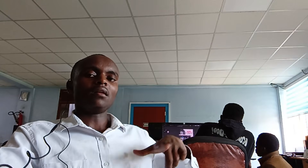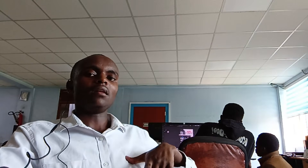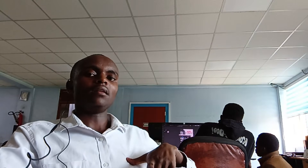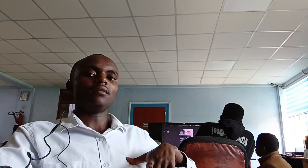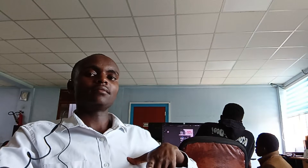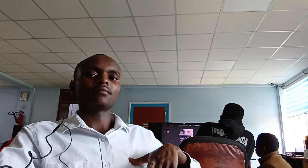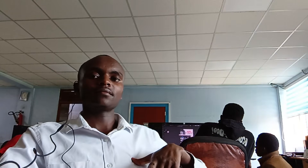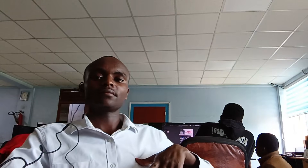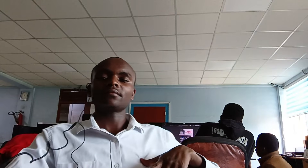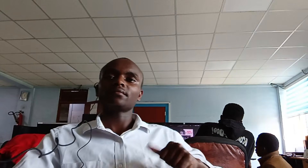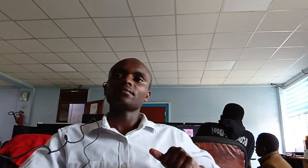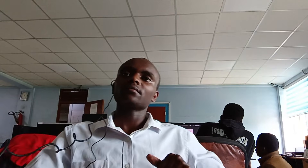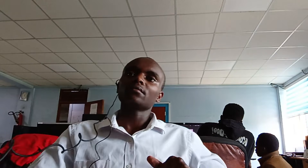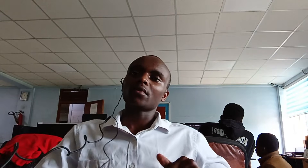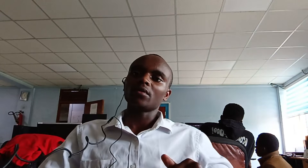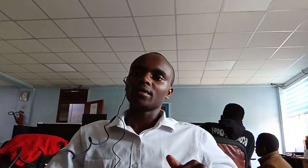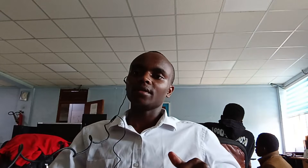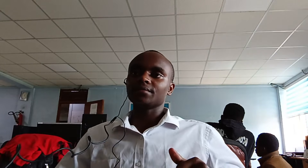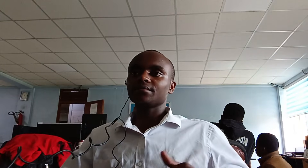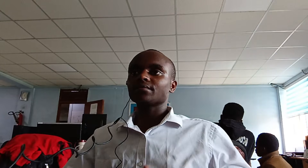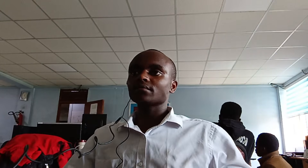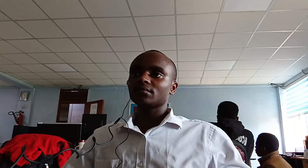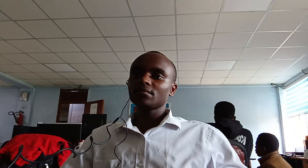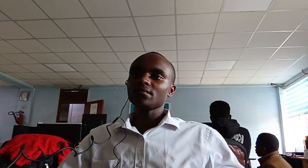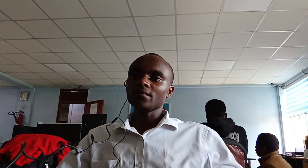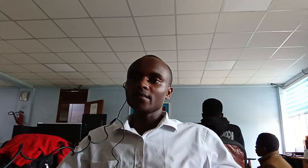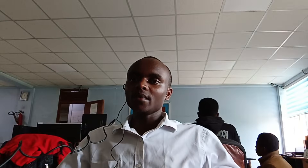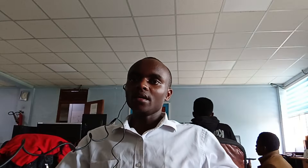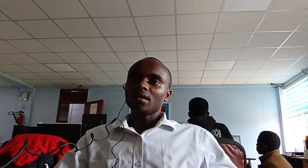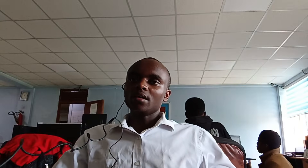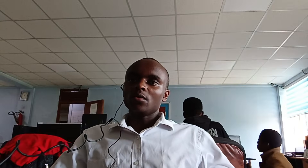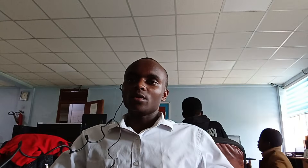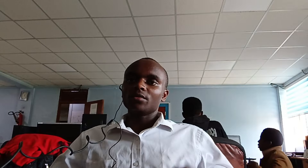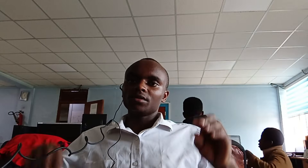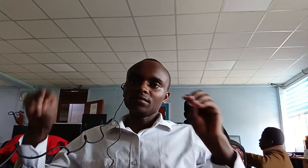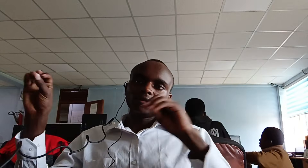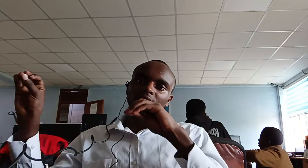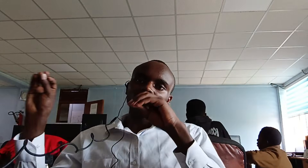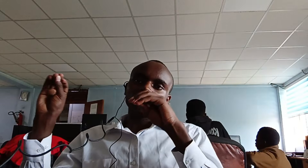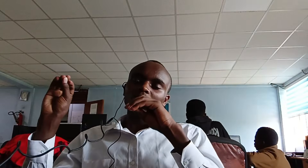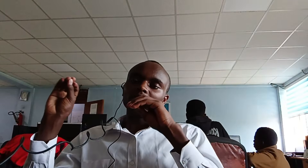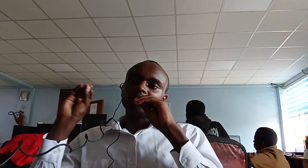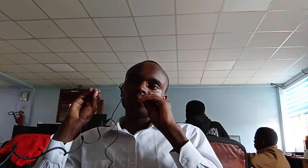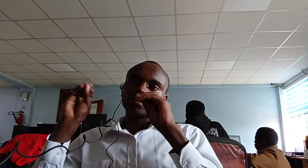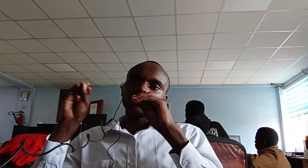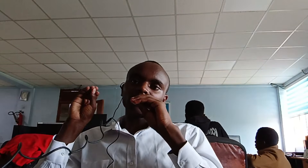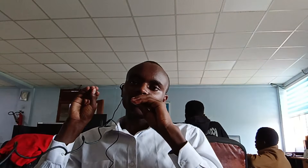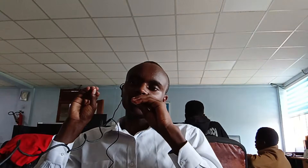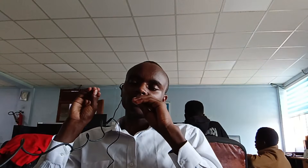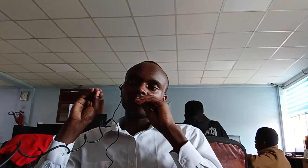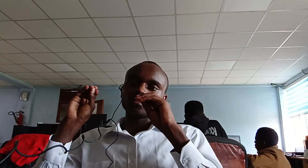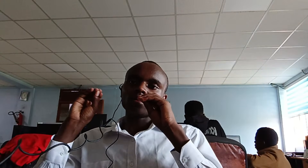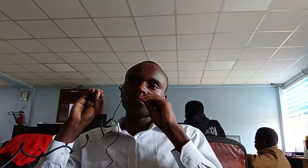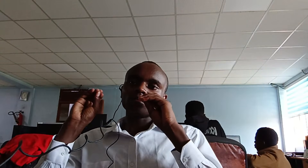lady. Okay. When you shift it, it will be a different sign. For example,